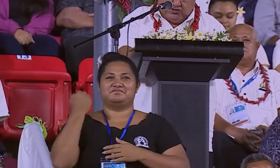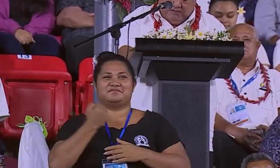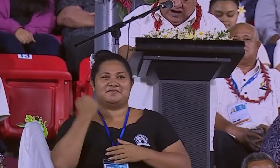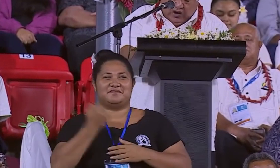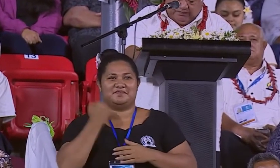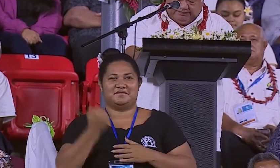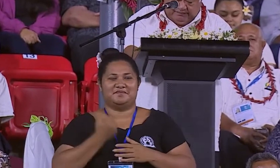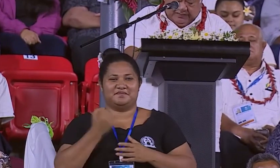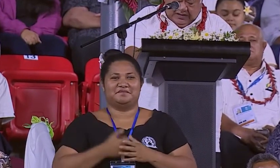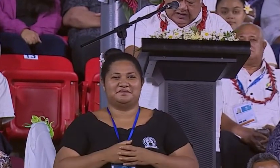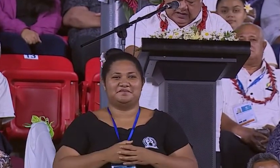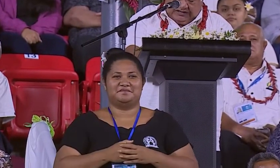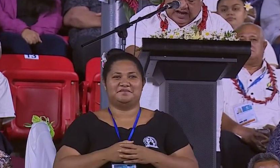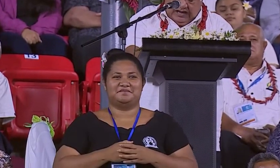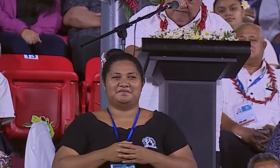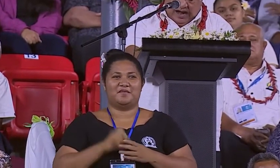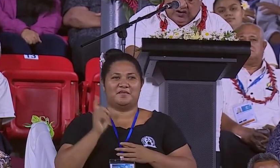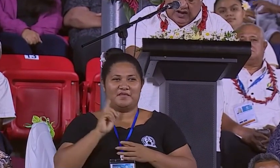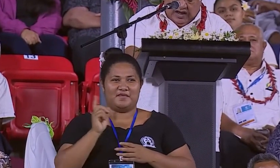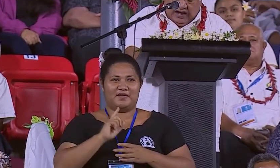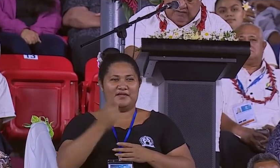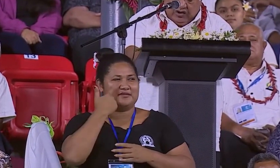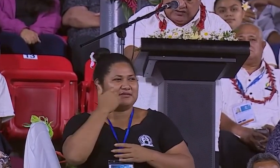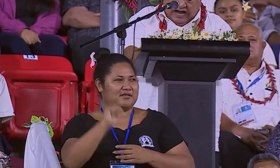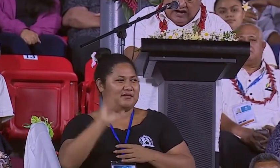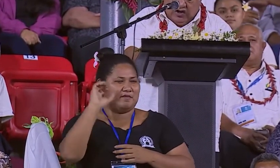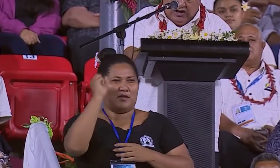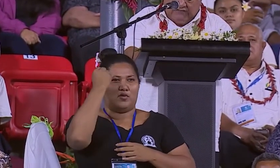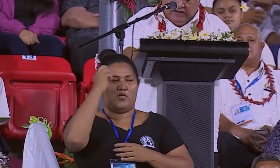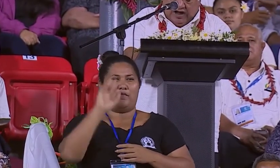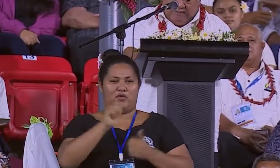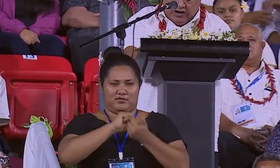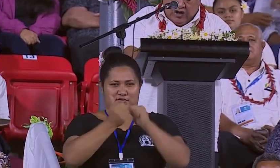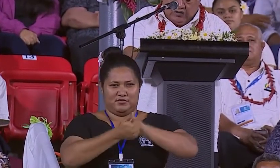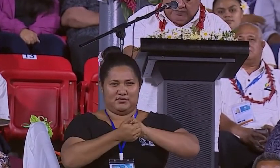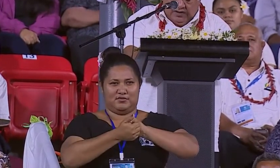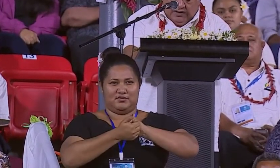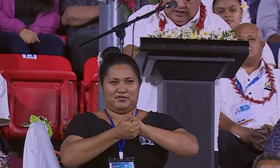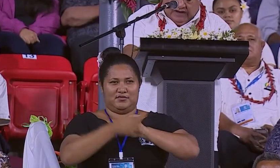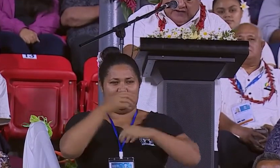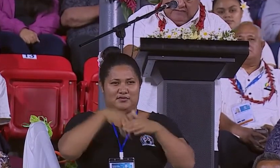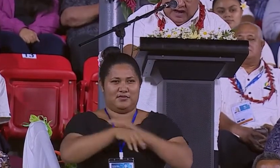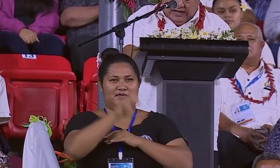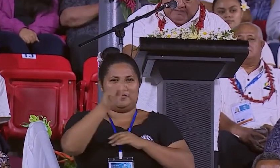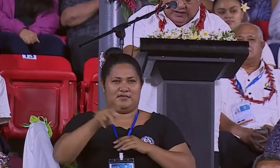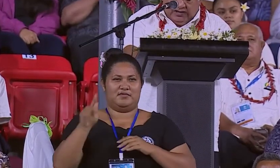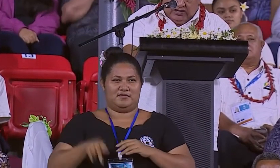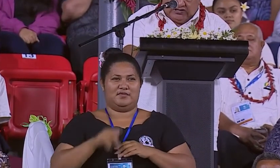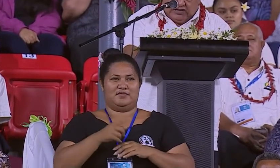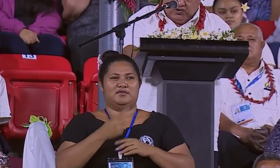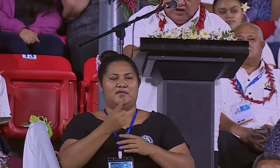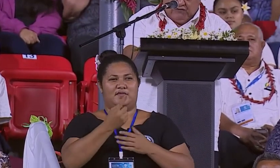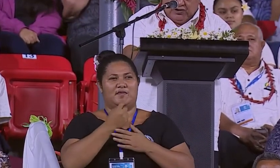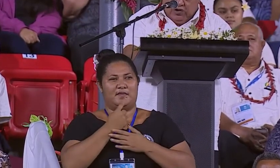le tātou malo. O le sāili malo lea mō tā longa whavau malo. ia fai mai I